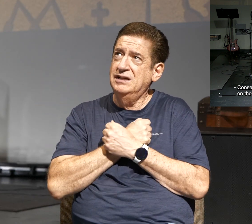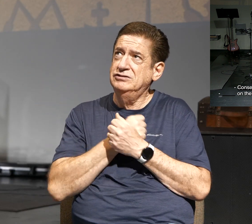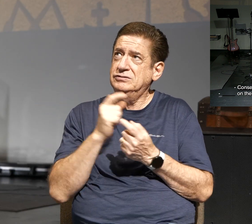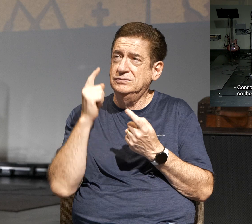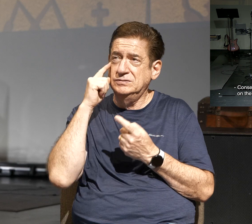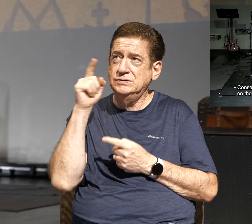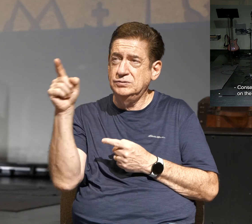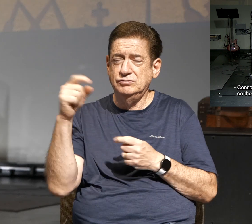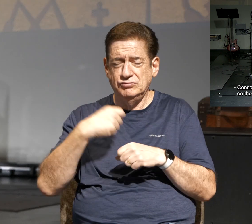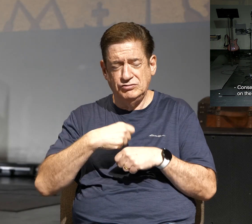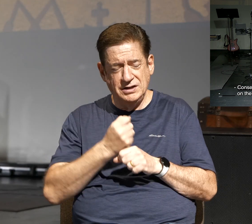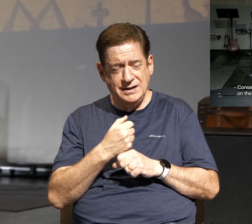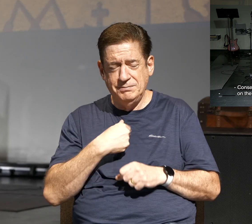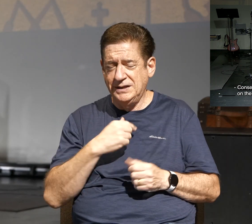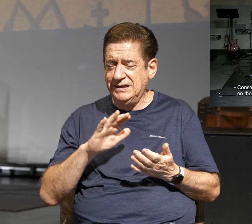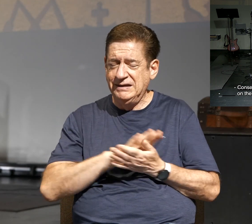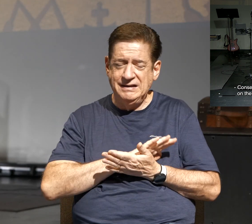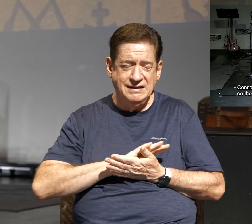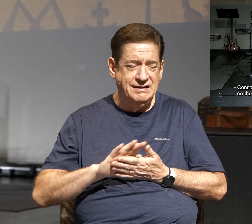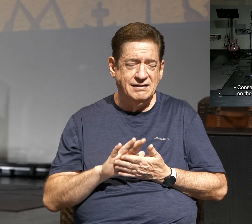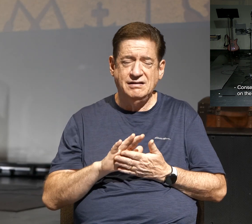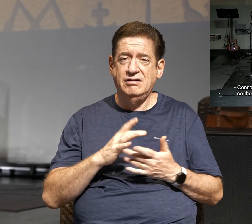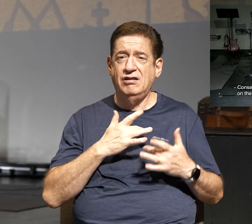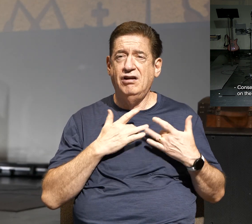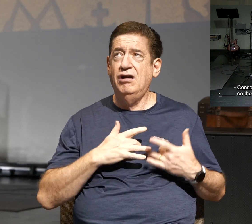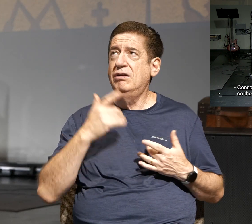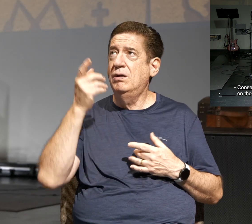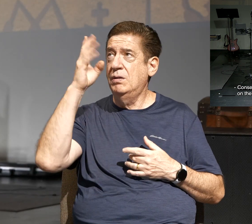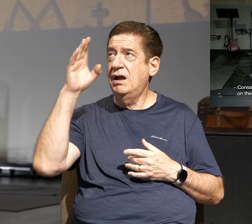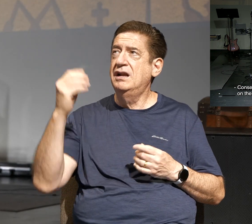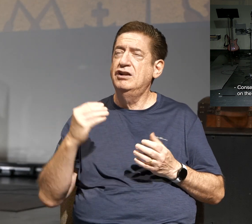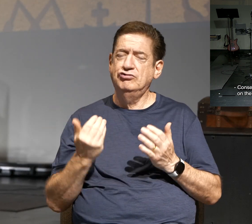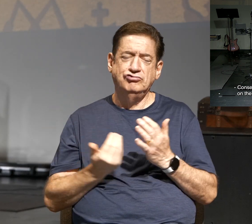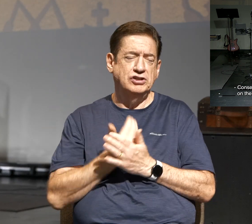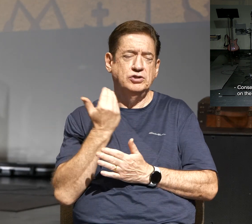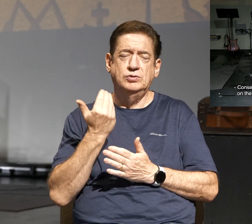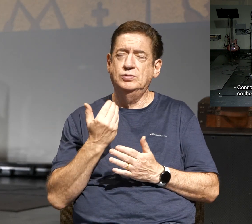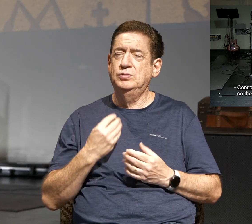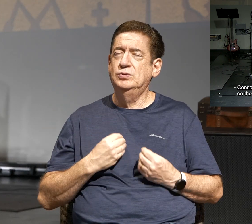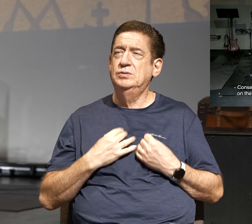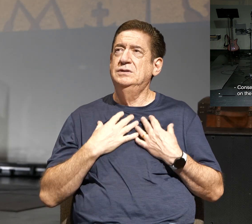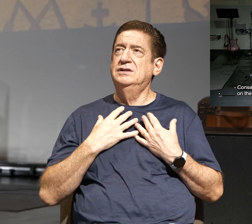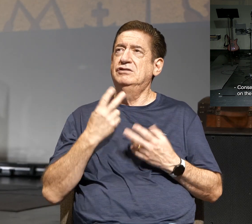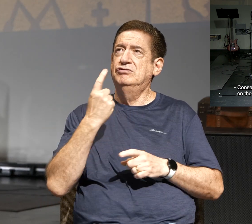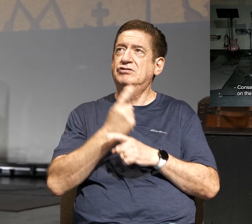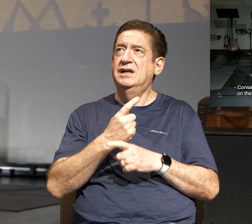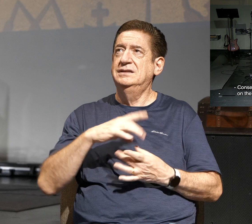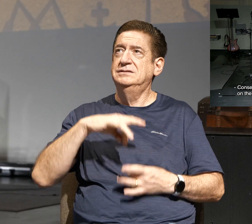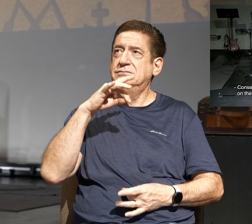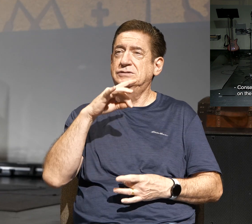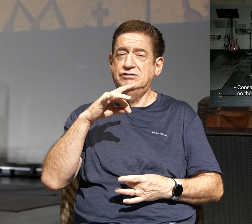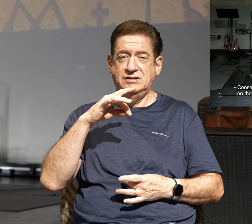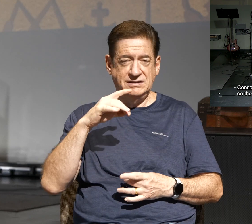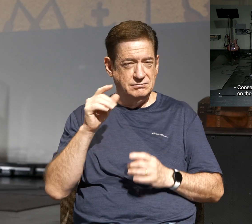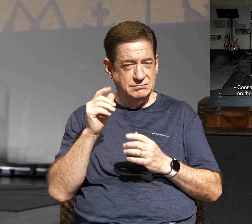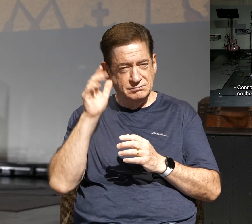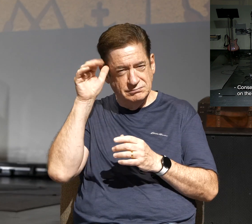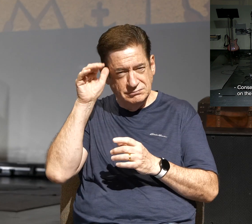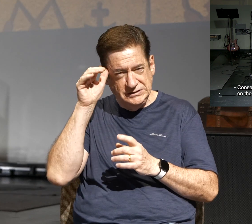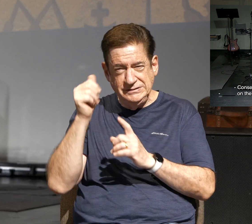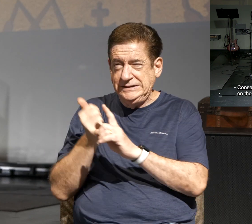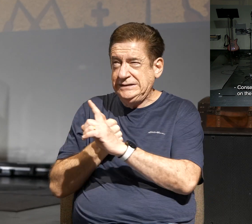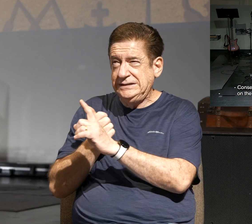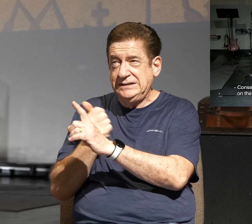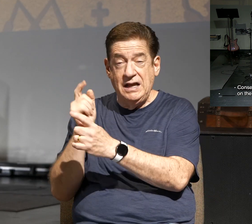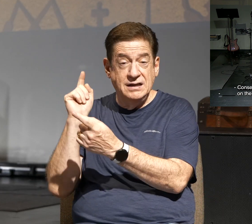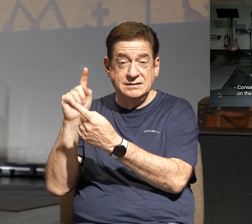Create in me a clean heart, O God, and renew a right spirit within me. Give me a persevering spirit all the way to the end until I